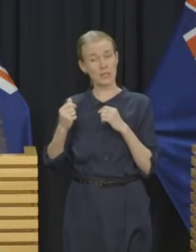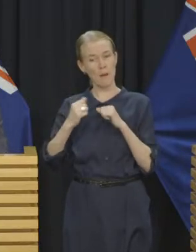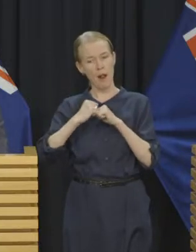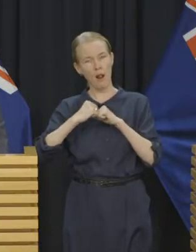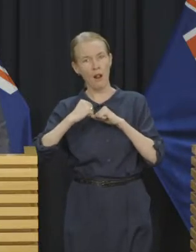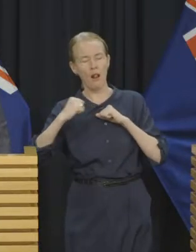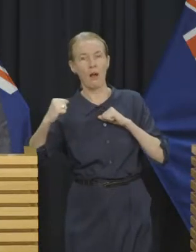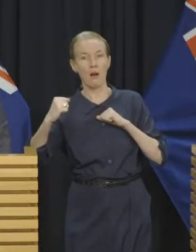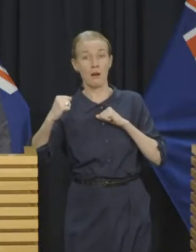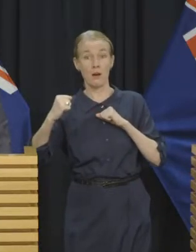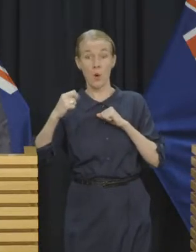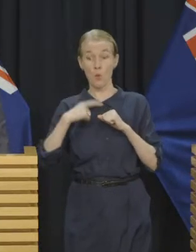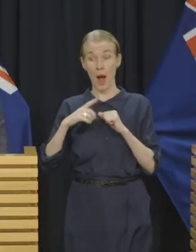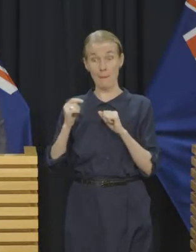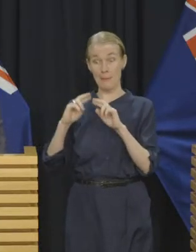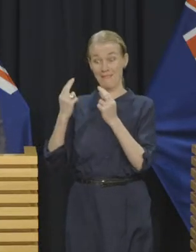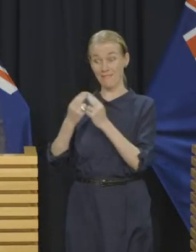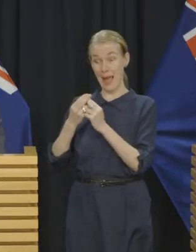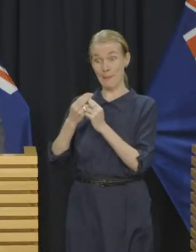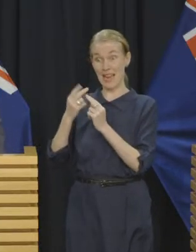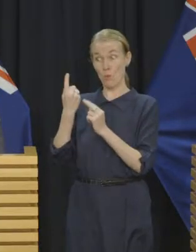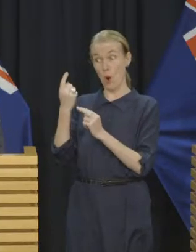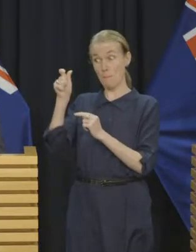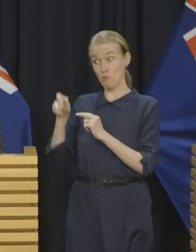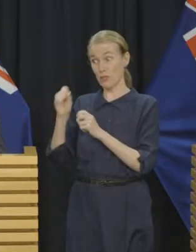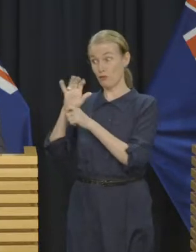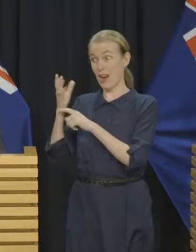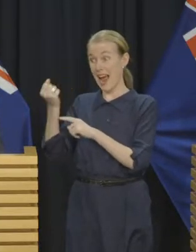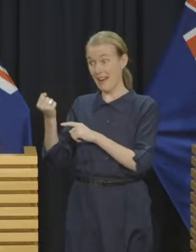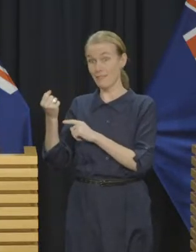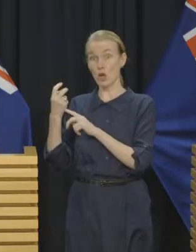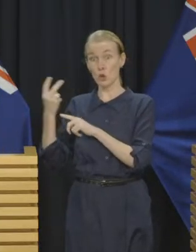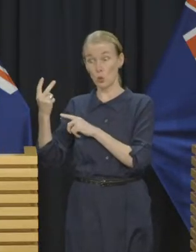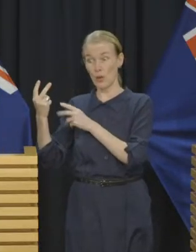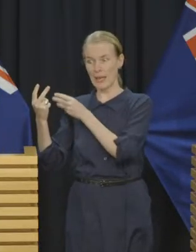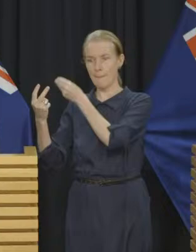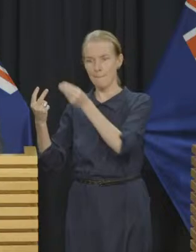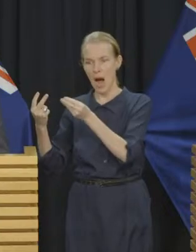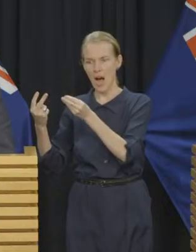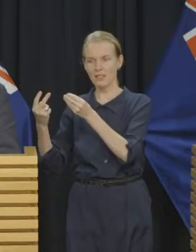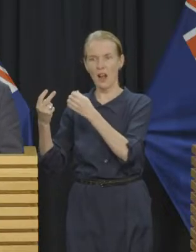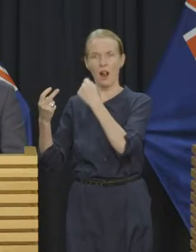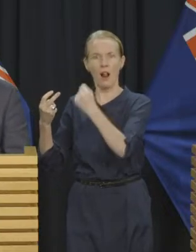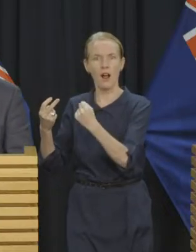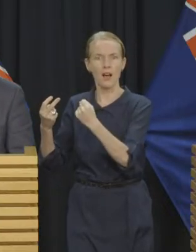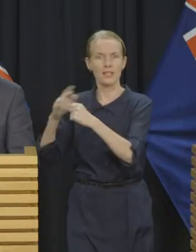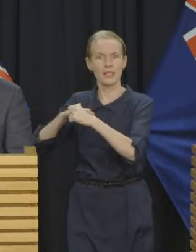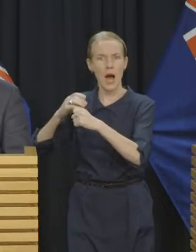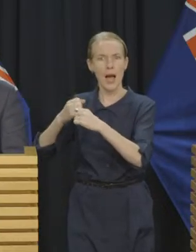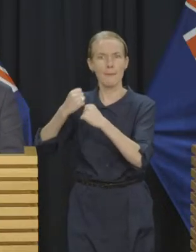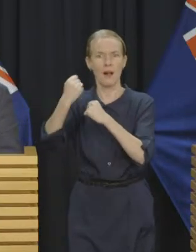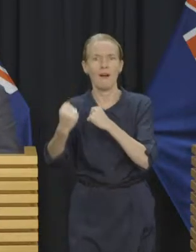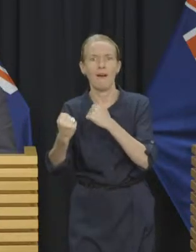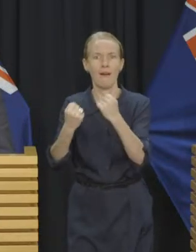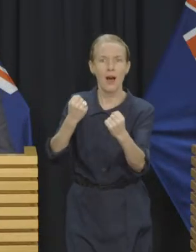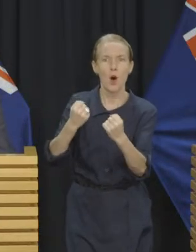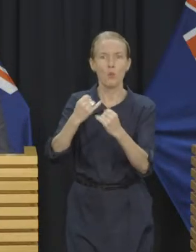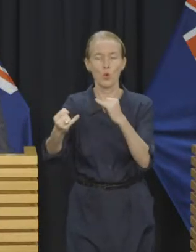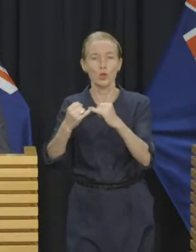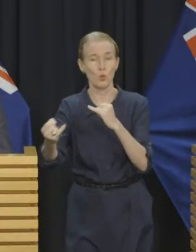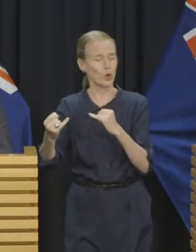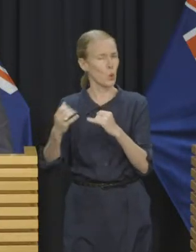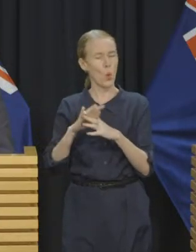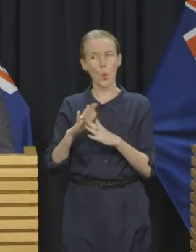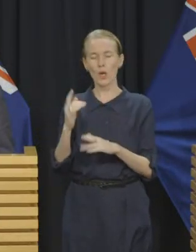stay, often for the whole family. And so I do want to acknowledge those families. It is difficult, particularly if you've got young